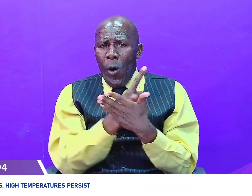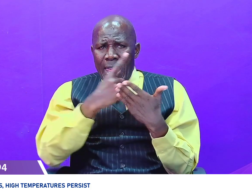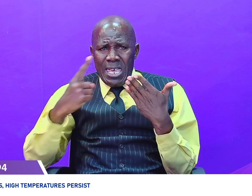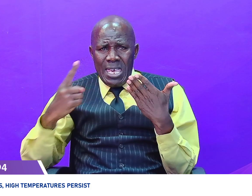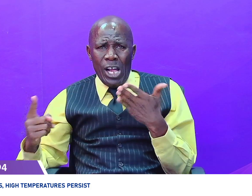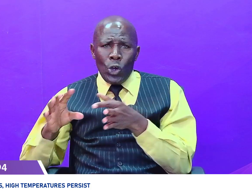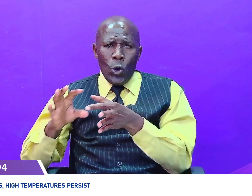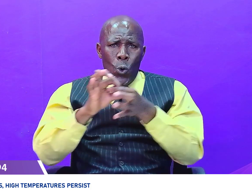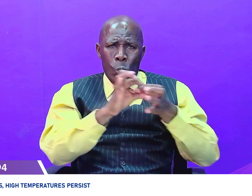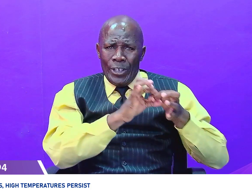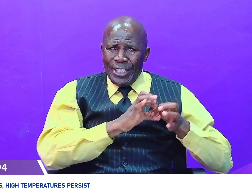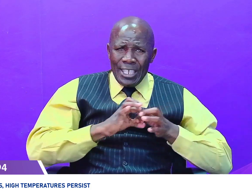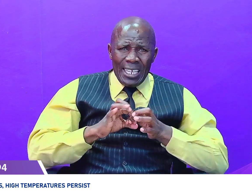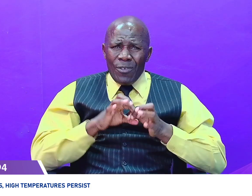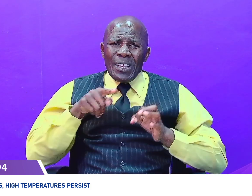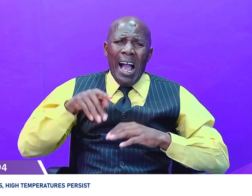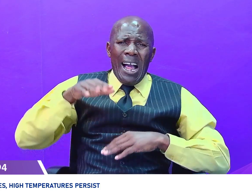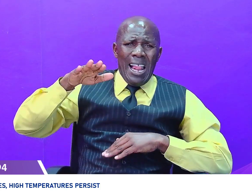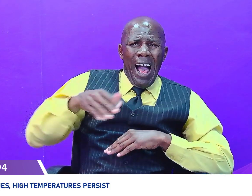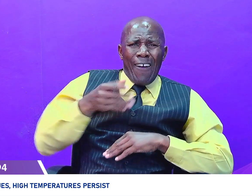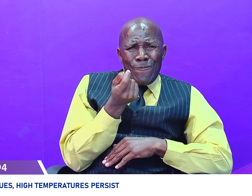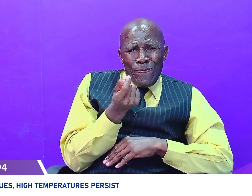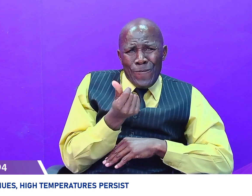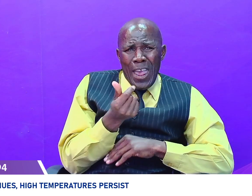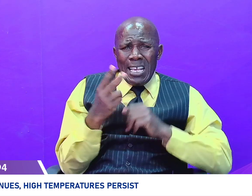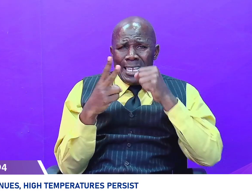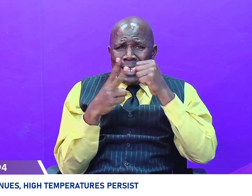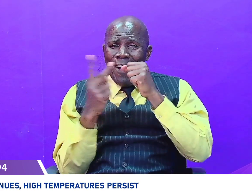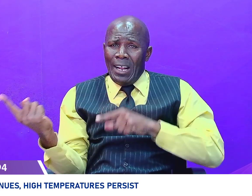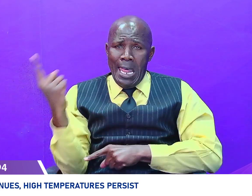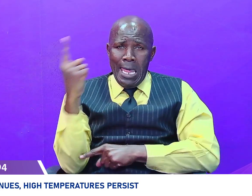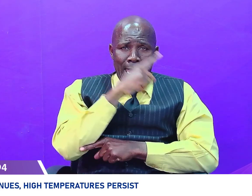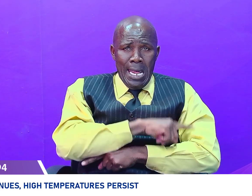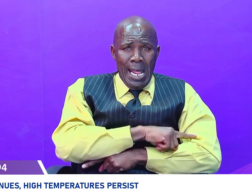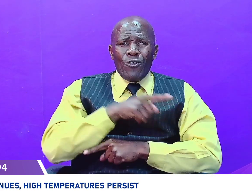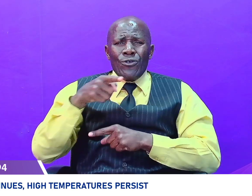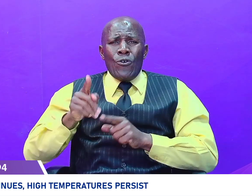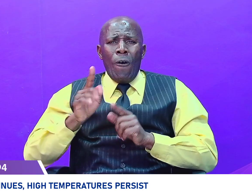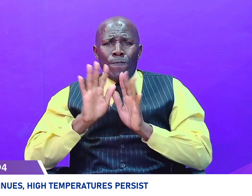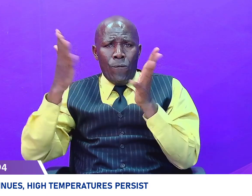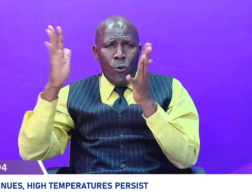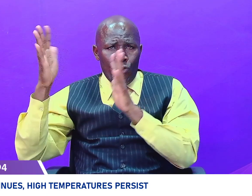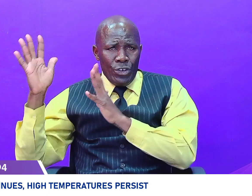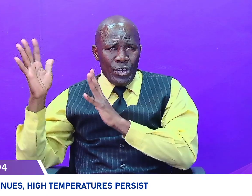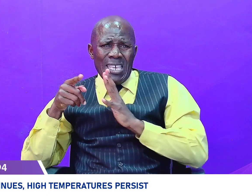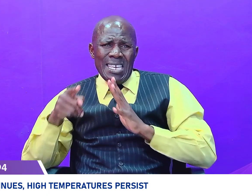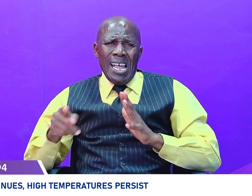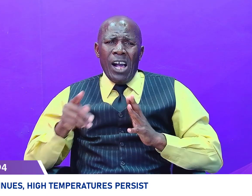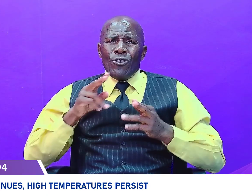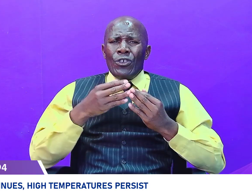this week, according to the latest 7-day forecast released by the Kenya Meteorological Department,